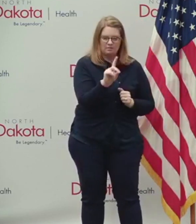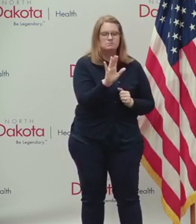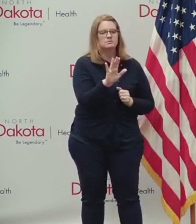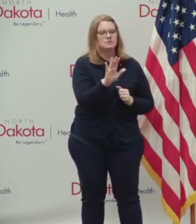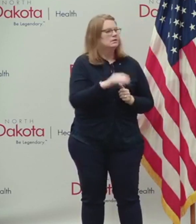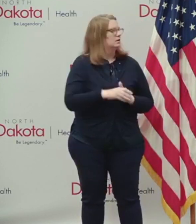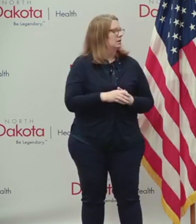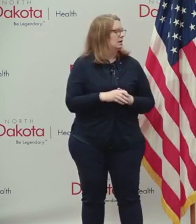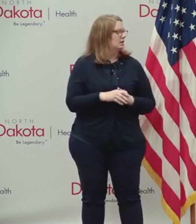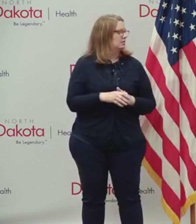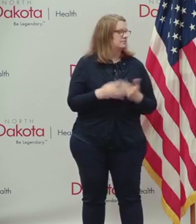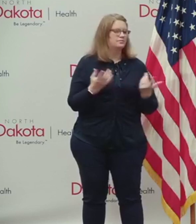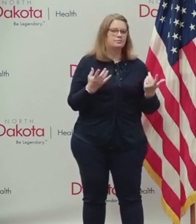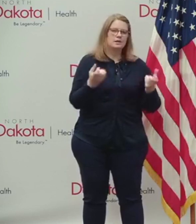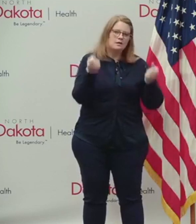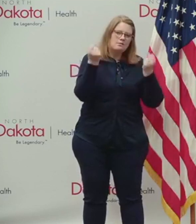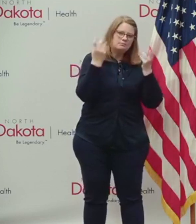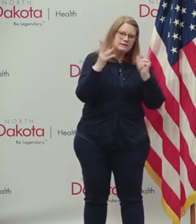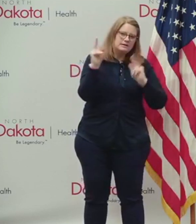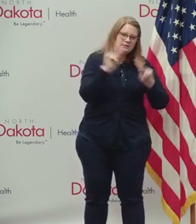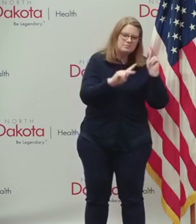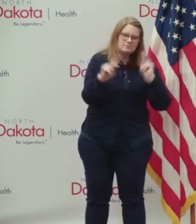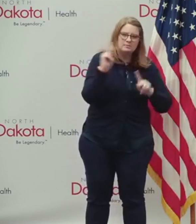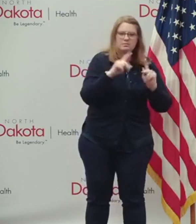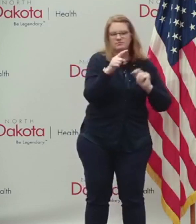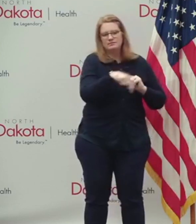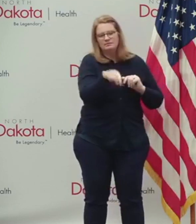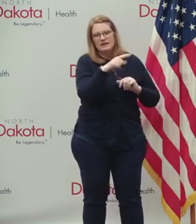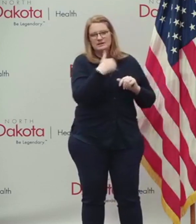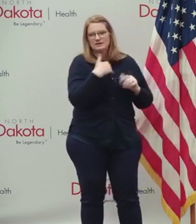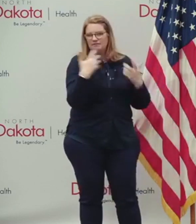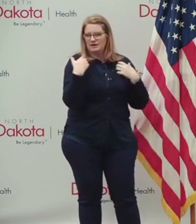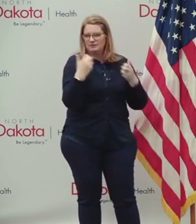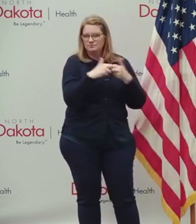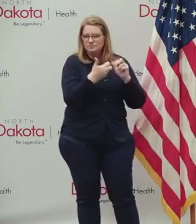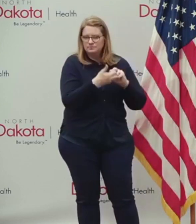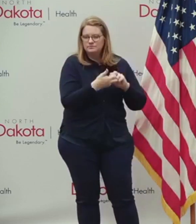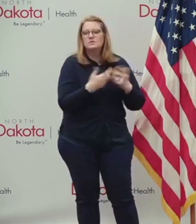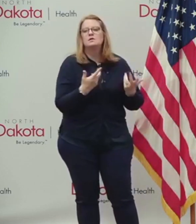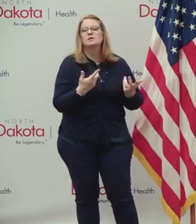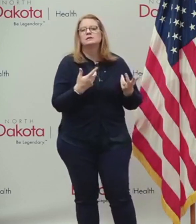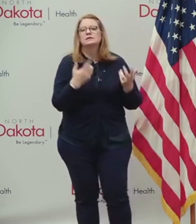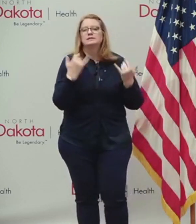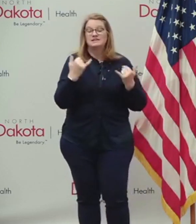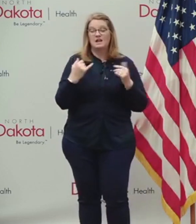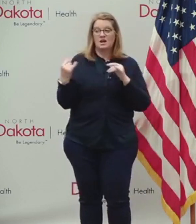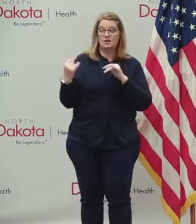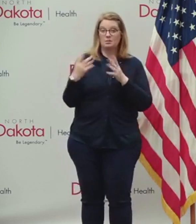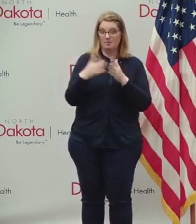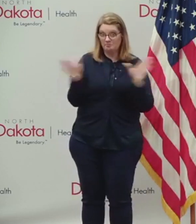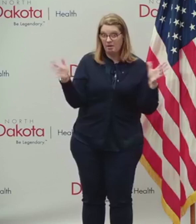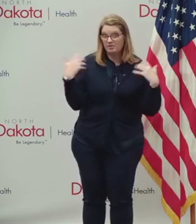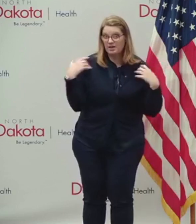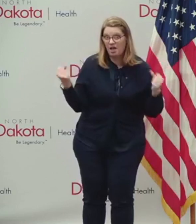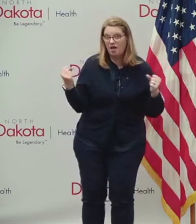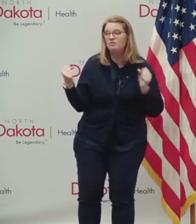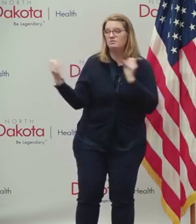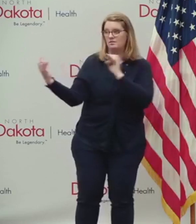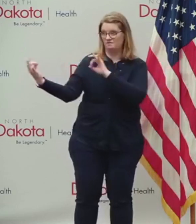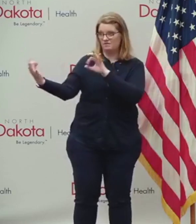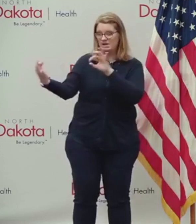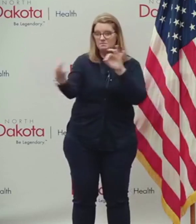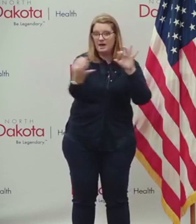we've been always saying that the majority of them have underlying health conditions. Feedback that we've received from local public health and from the medical